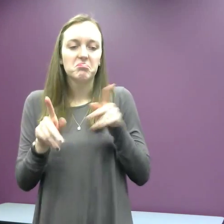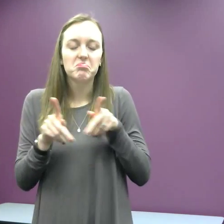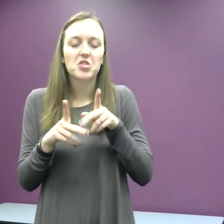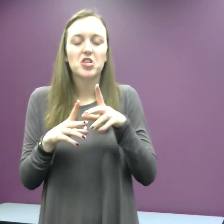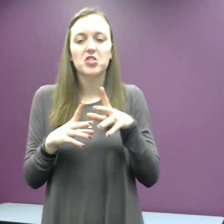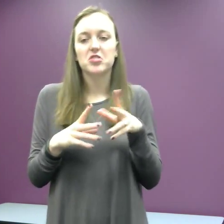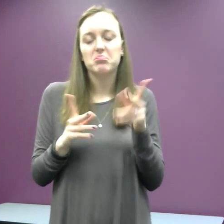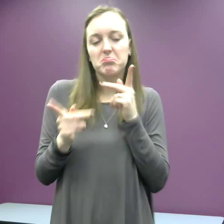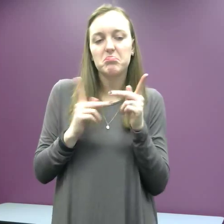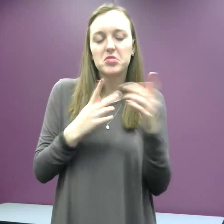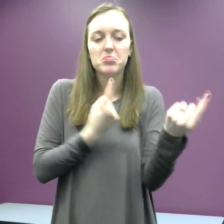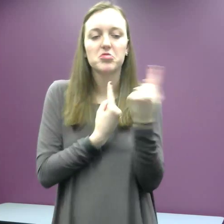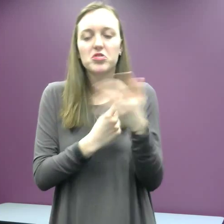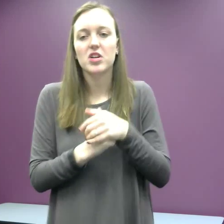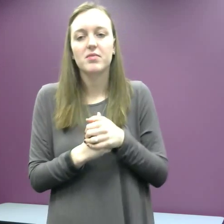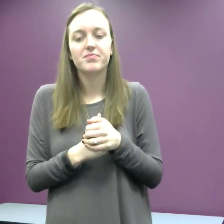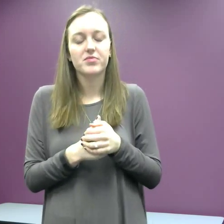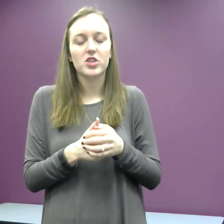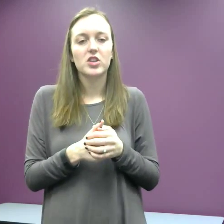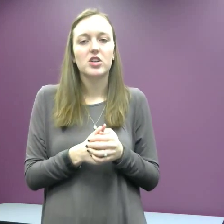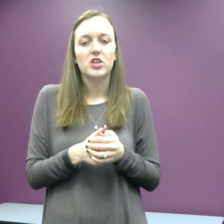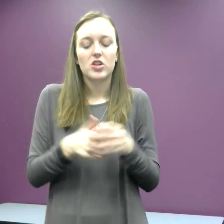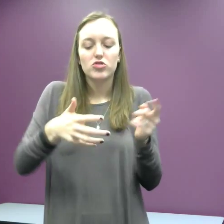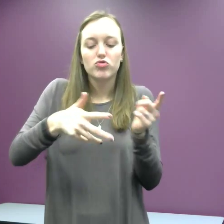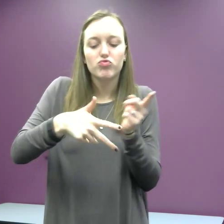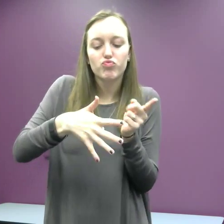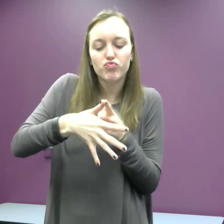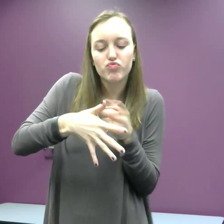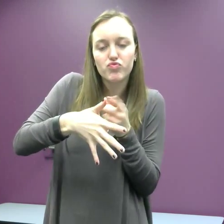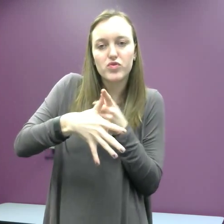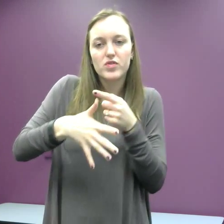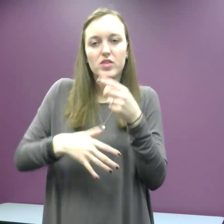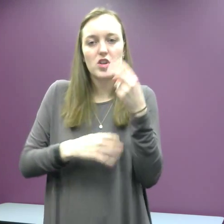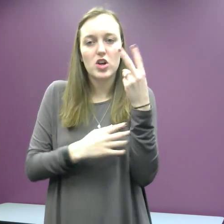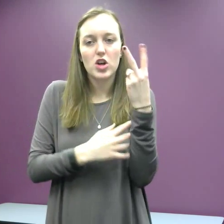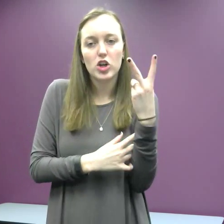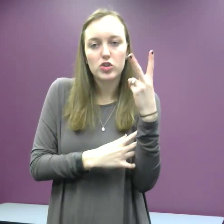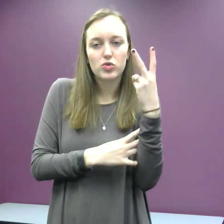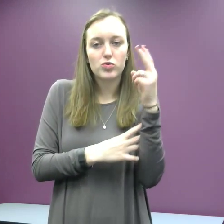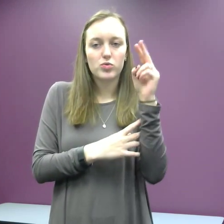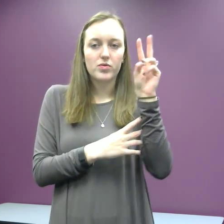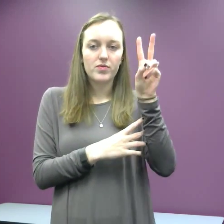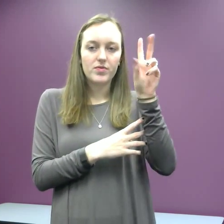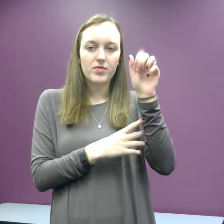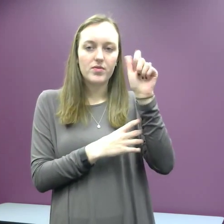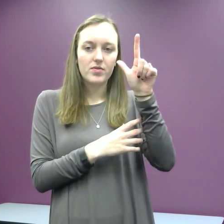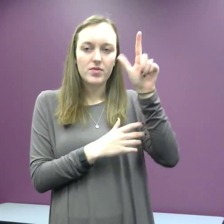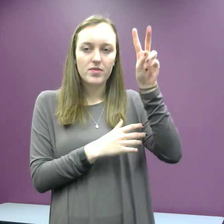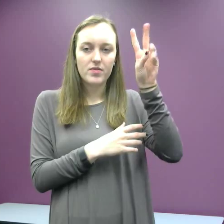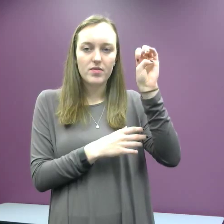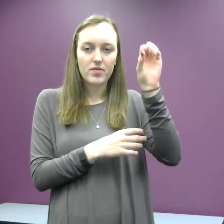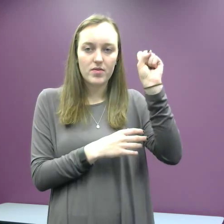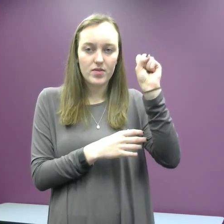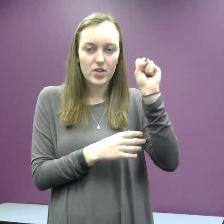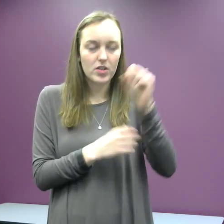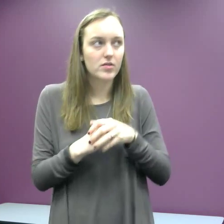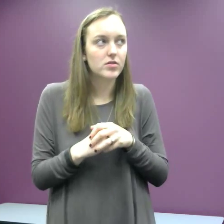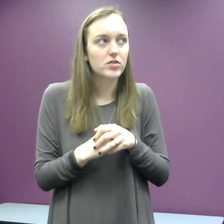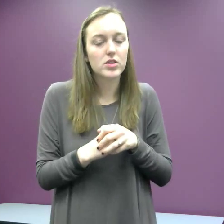The first thing that you need to do is there's two valves. One drains either the pool or the spa. The other valve